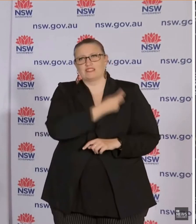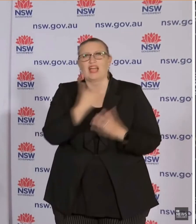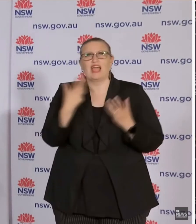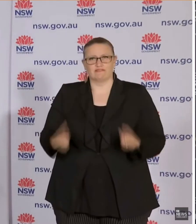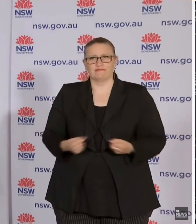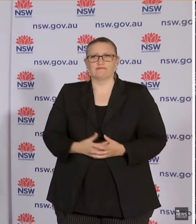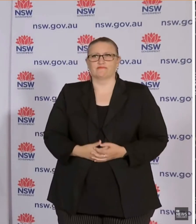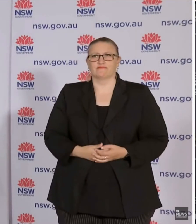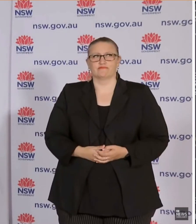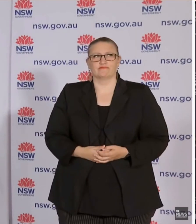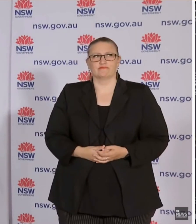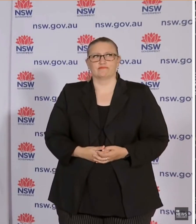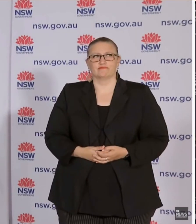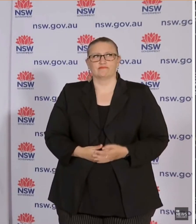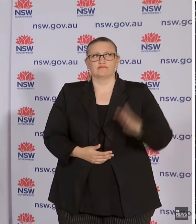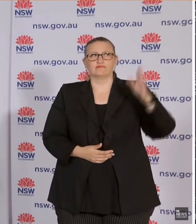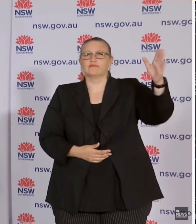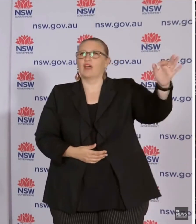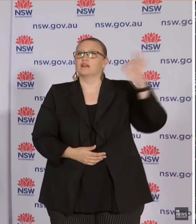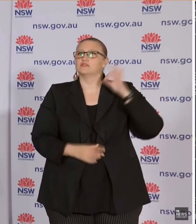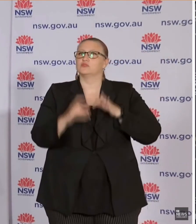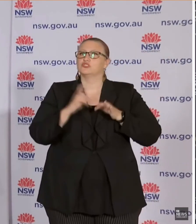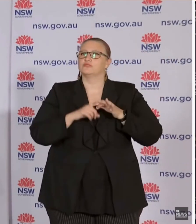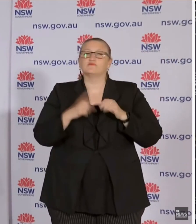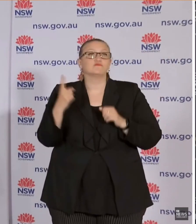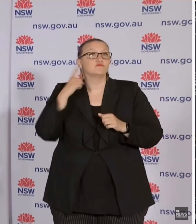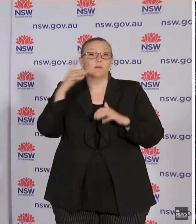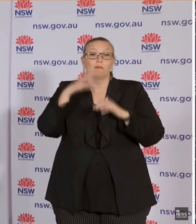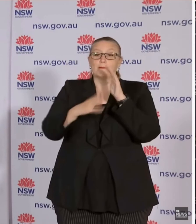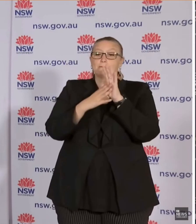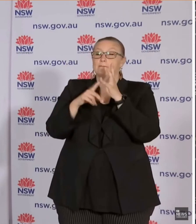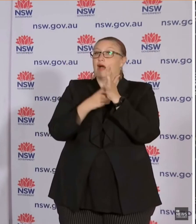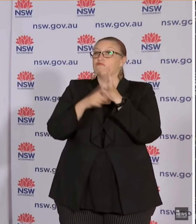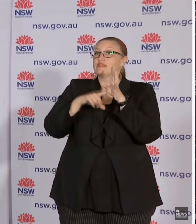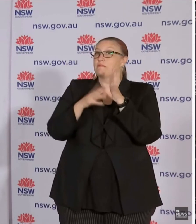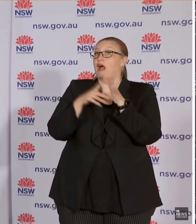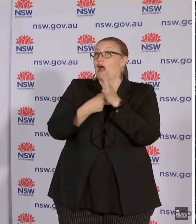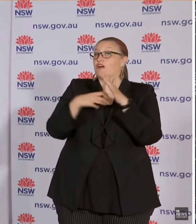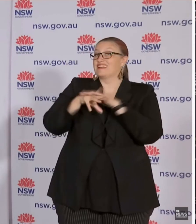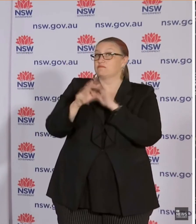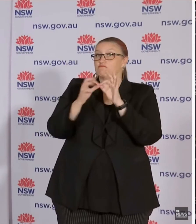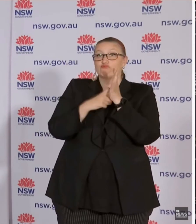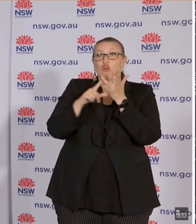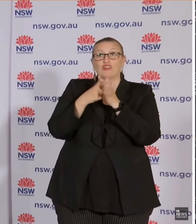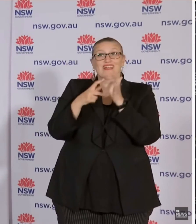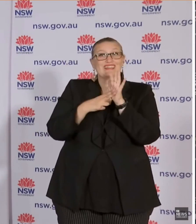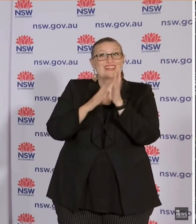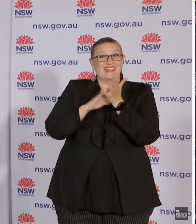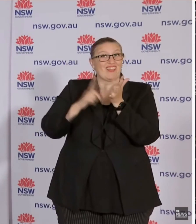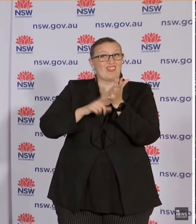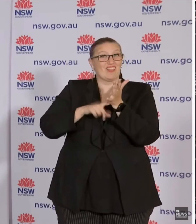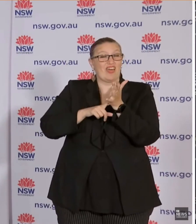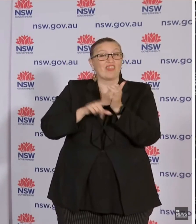Dr. Chant, Dr. Talking Chant. about Wilcannia and the advice you received from Murray Marr, but it's important to note that they said that they actually contacted the New South Wales